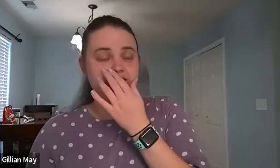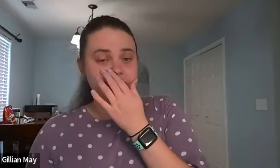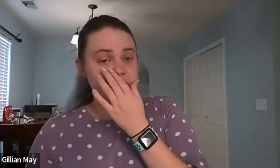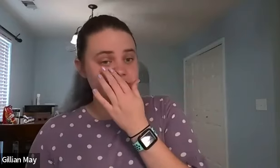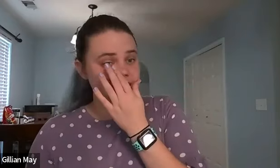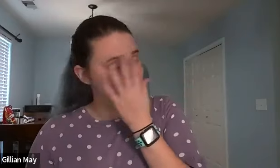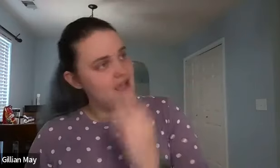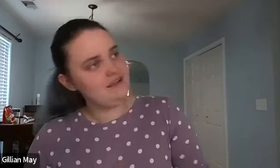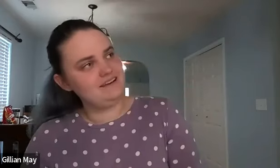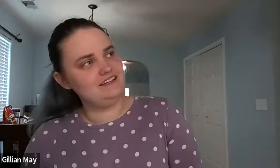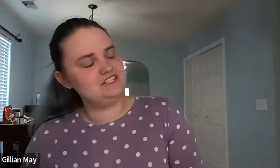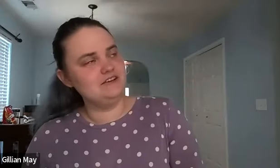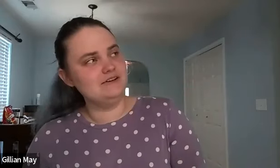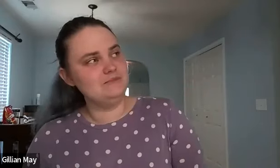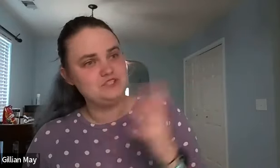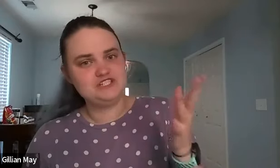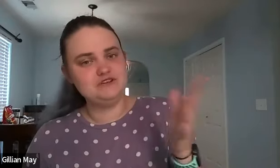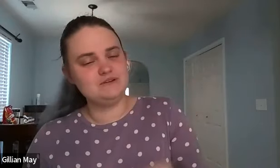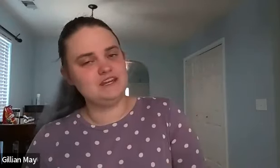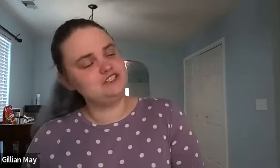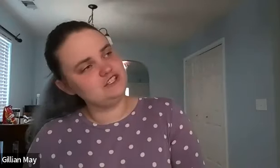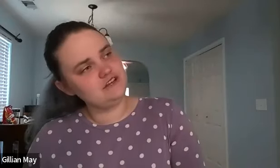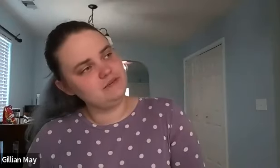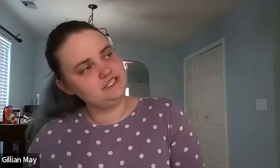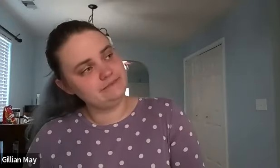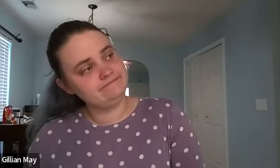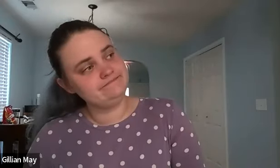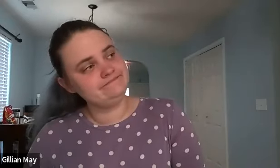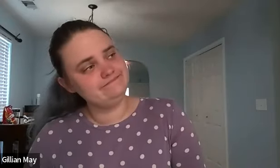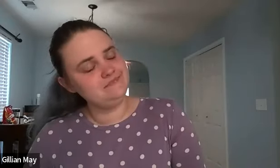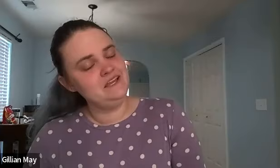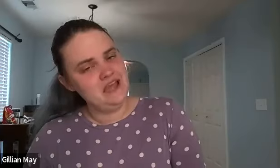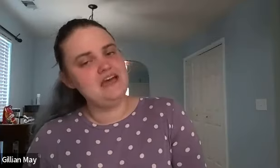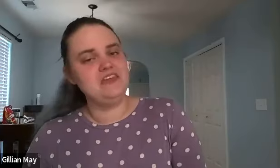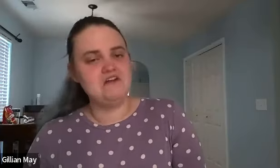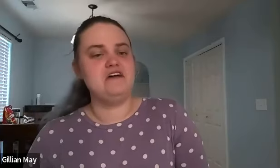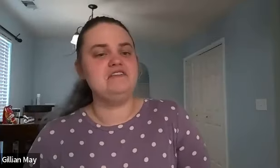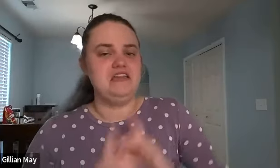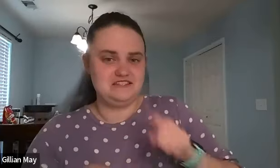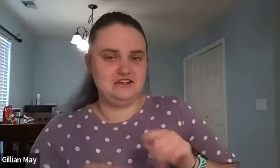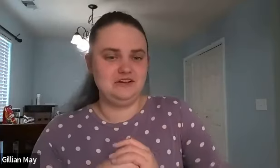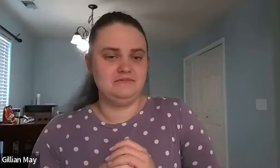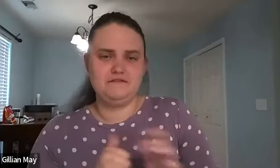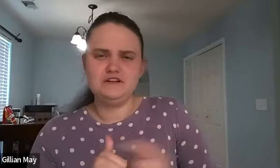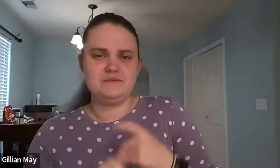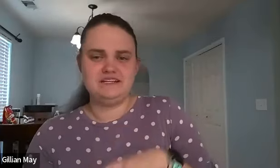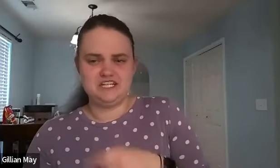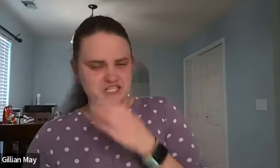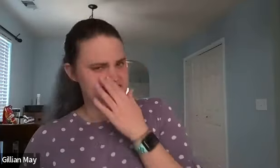she won't respond back. And she's so used to it now. She'll just look at me and she's like, and then I'll finally answer her. The first time I did it, she stared